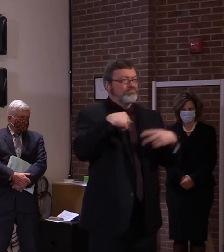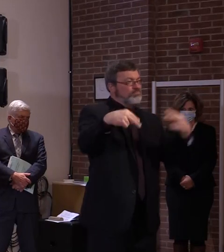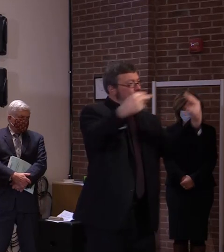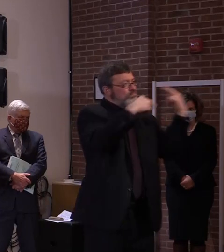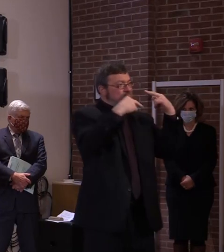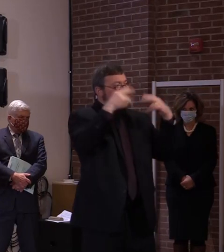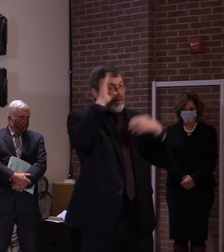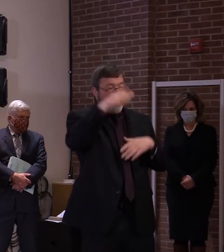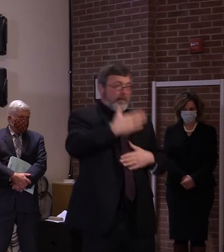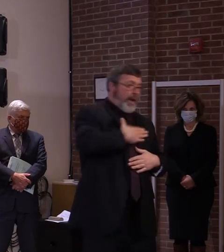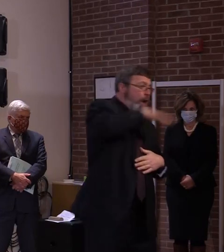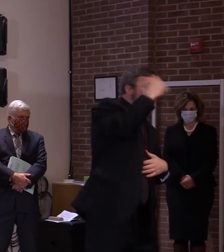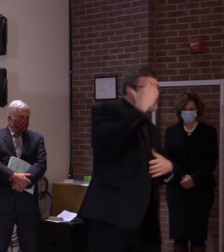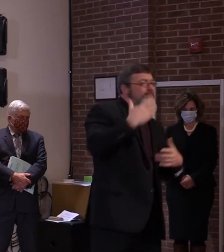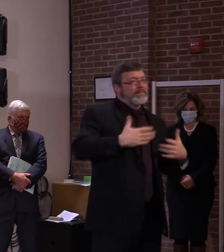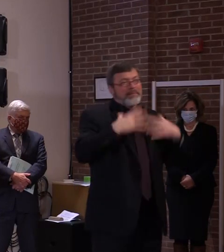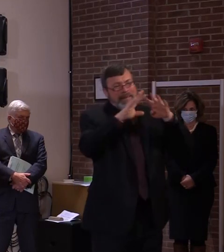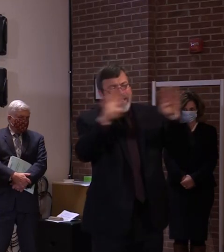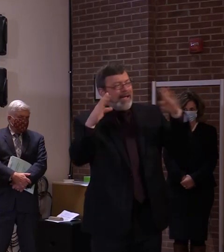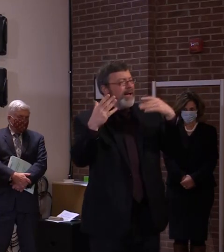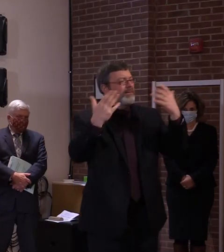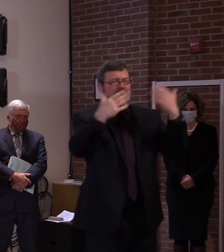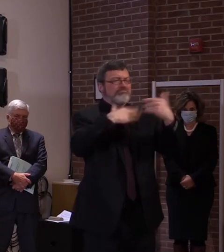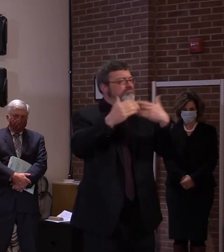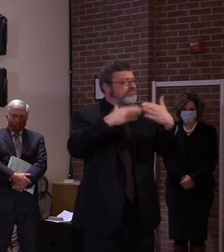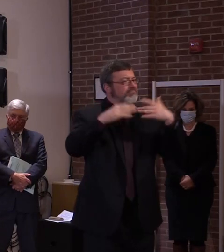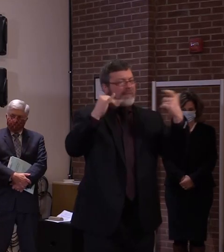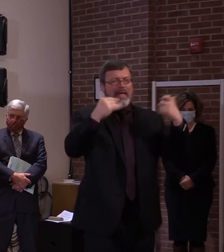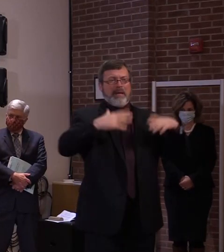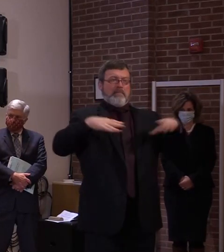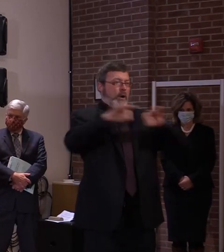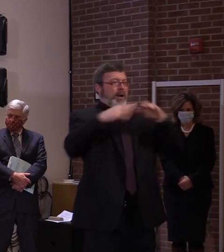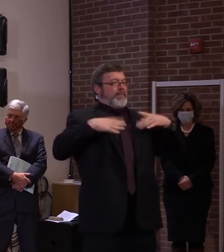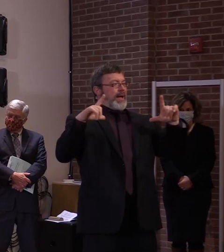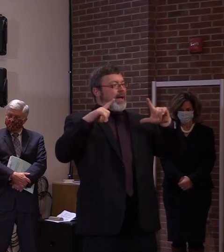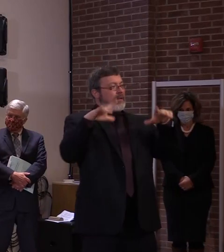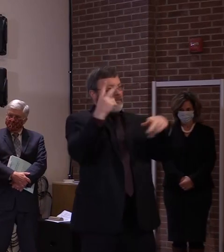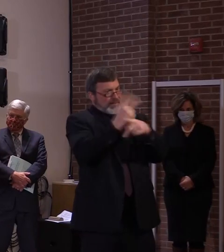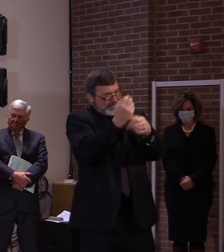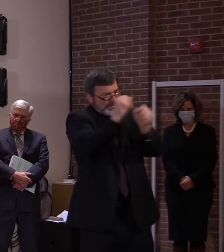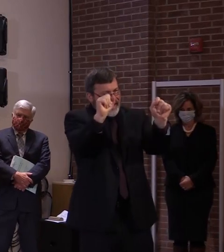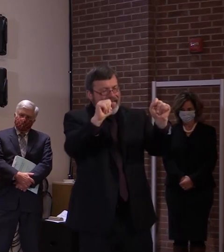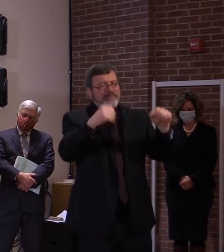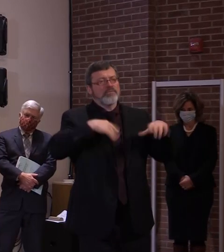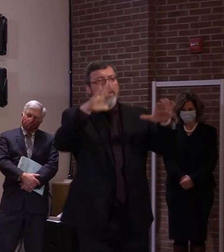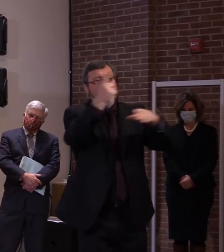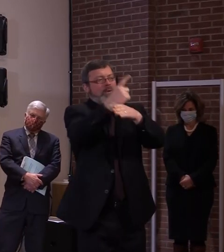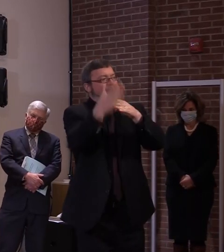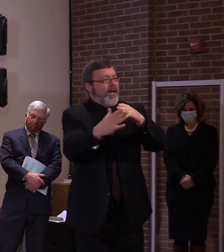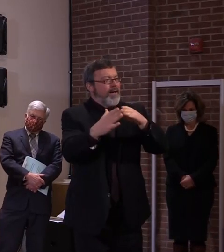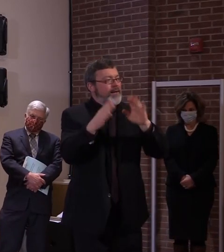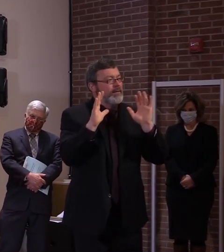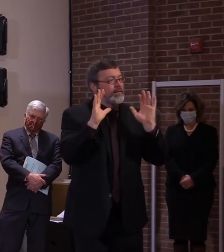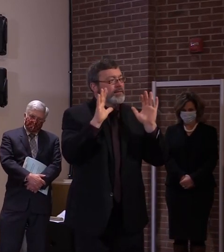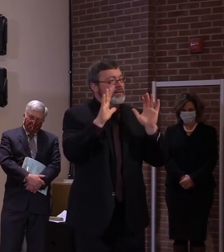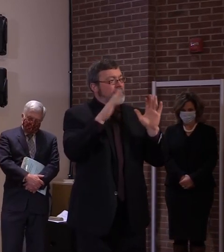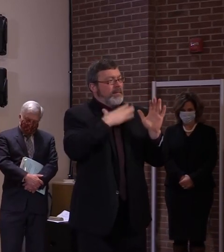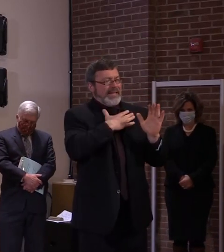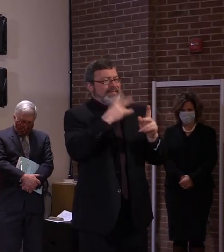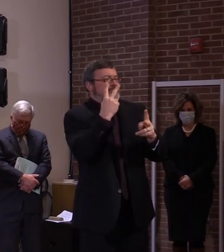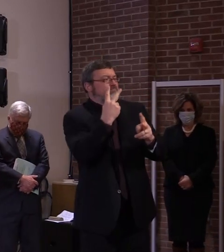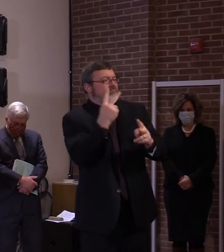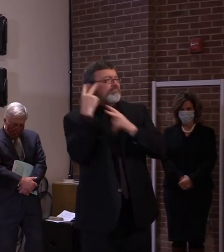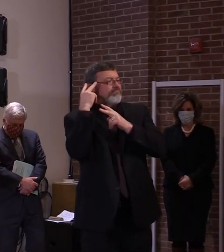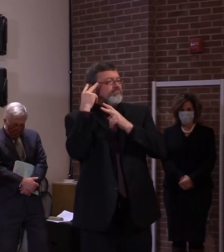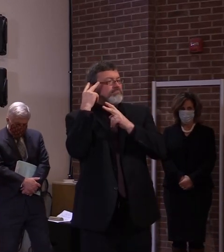very safe and enjoyable weekend. And maybe you could just reflect for a moment on all the good